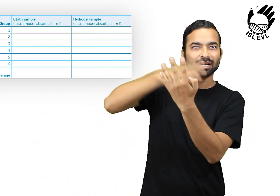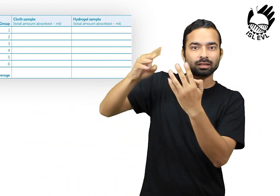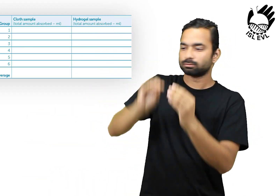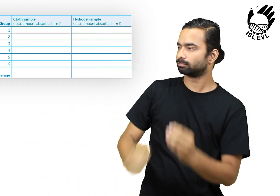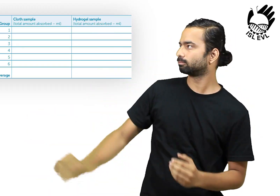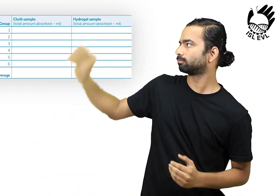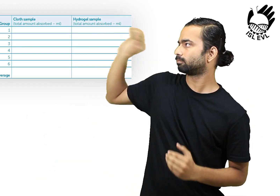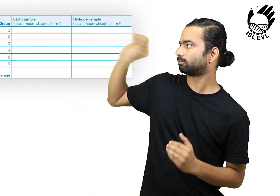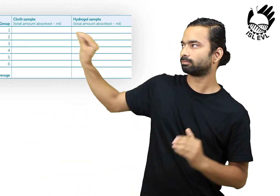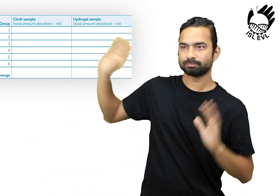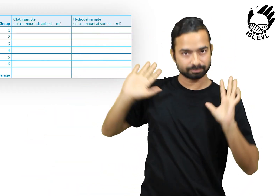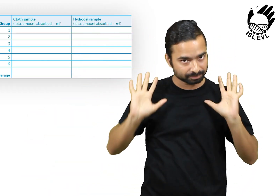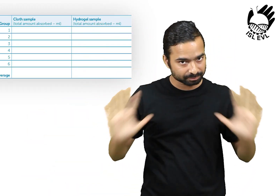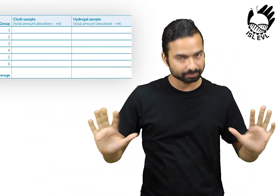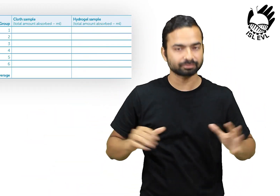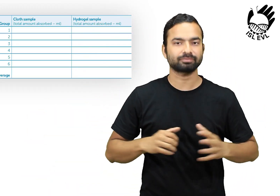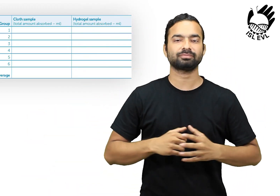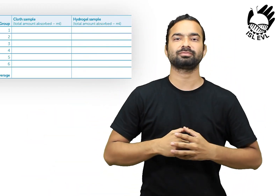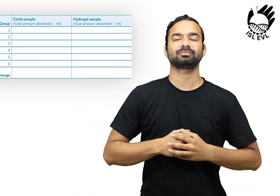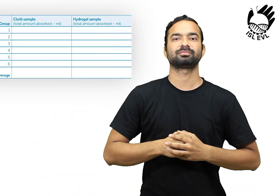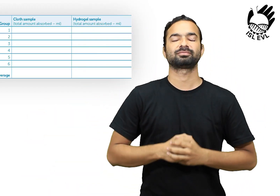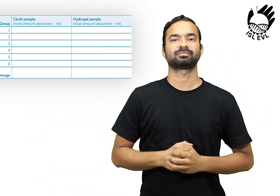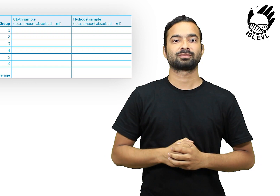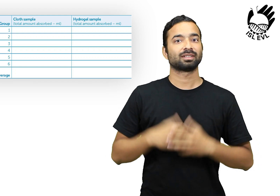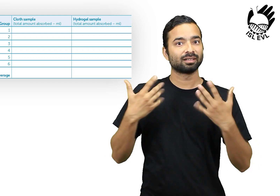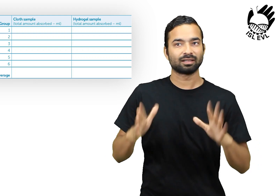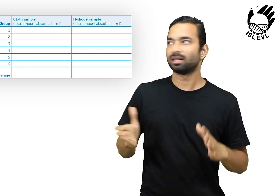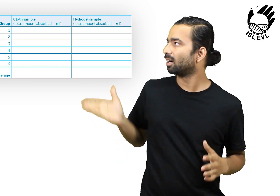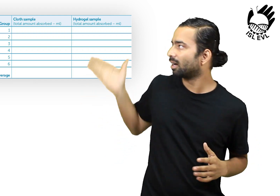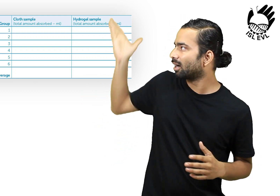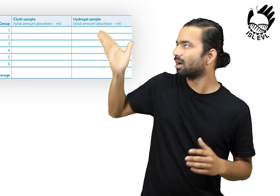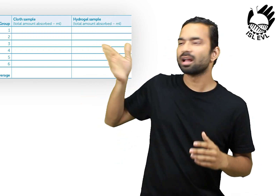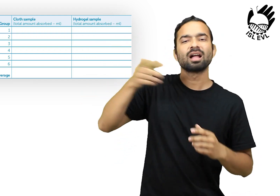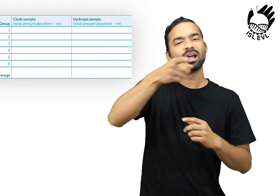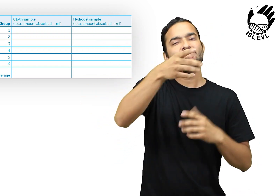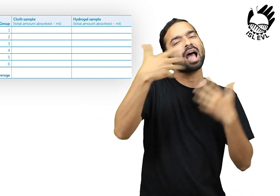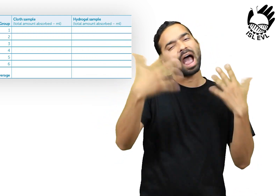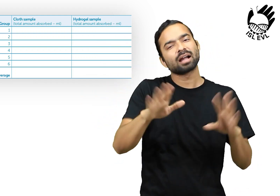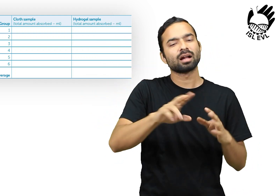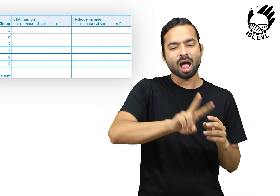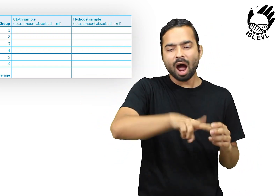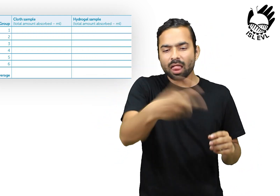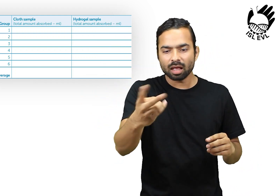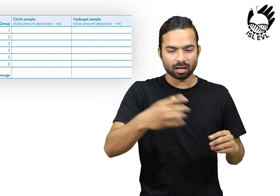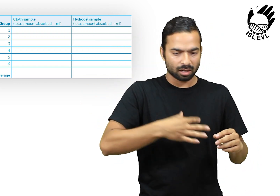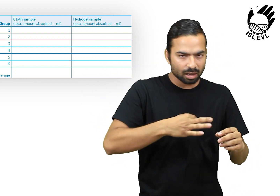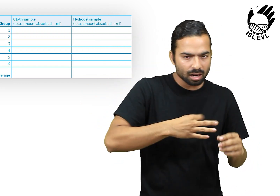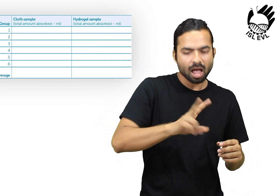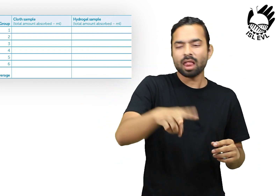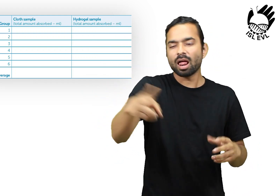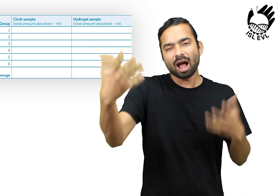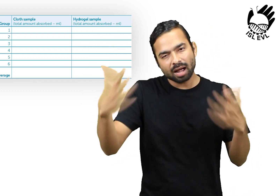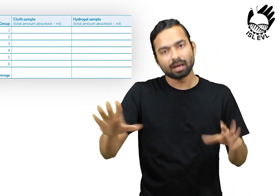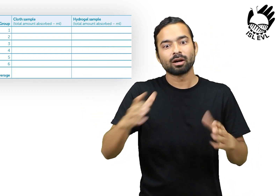The table has the following parts. The first column holds the pair in your group numbered 1 through